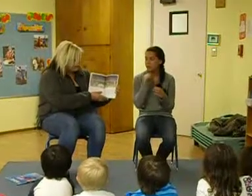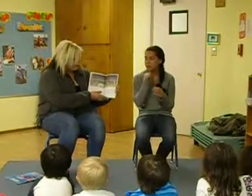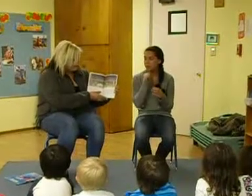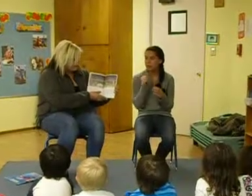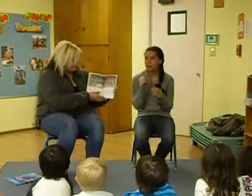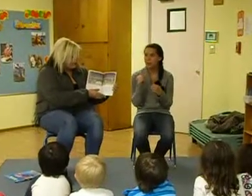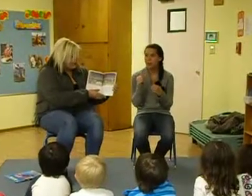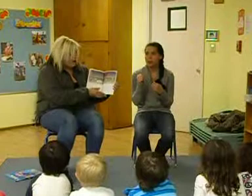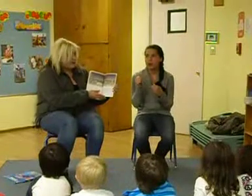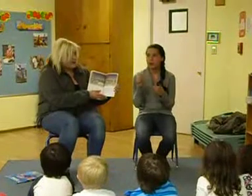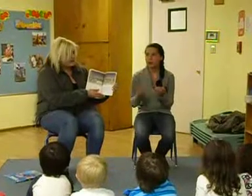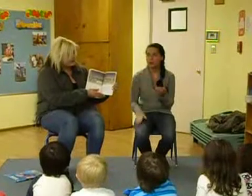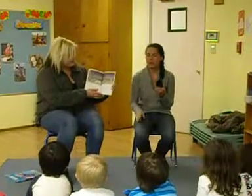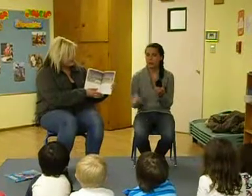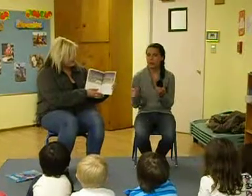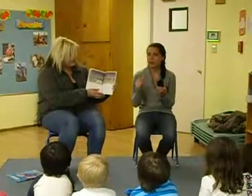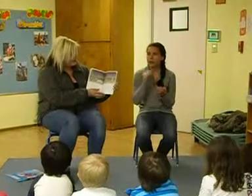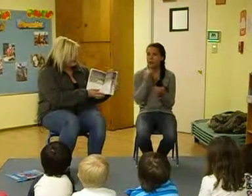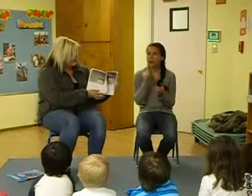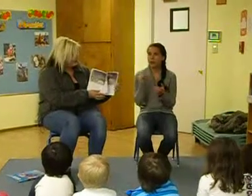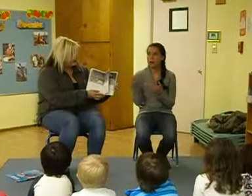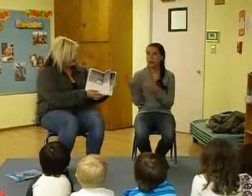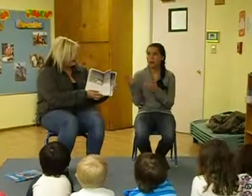with the ball all by itself.